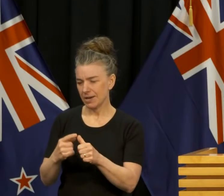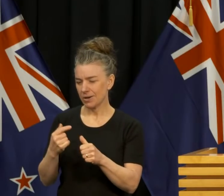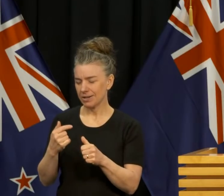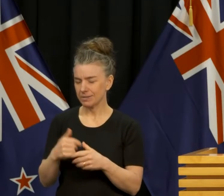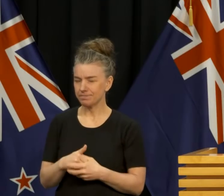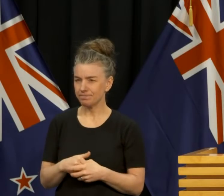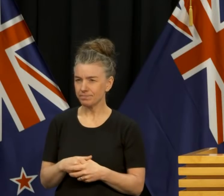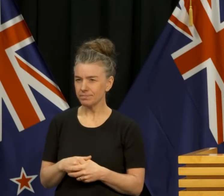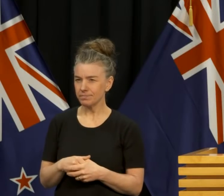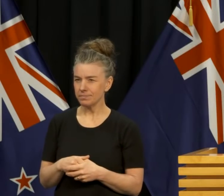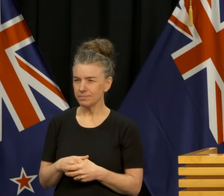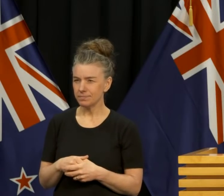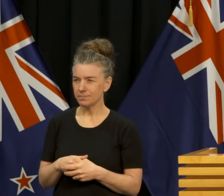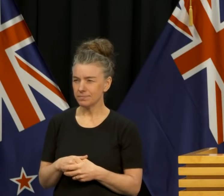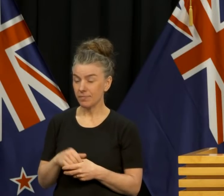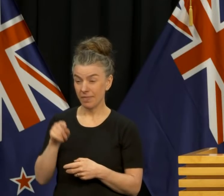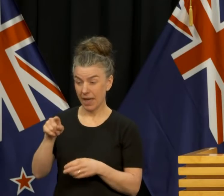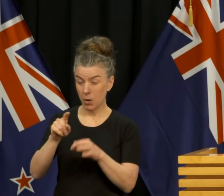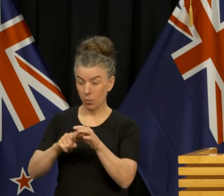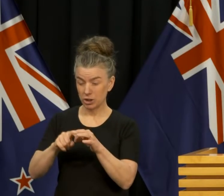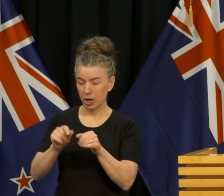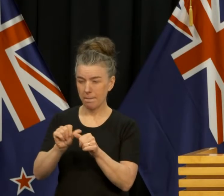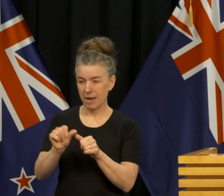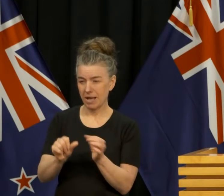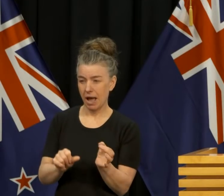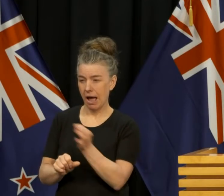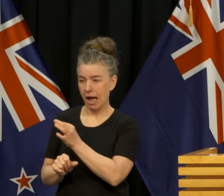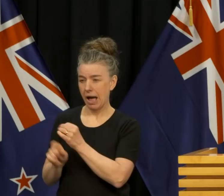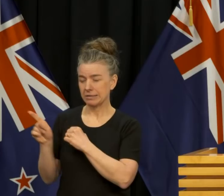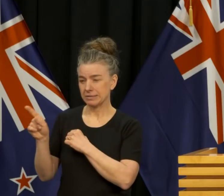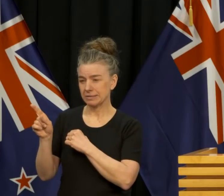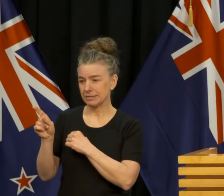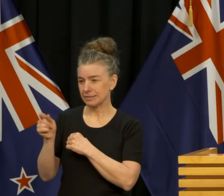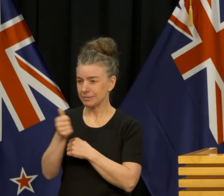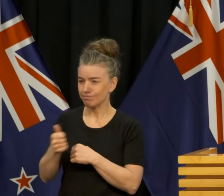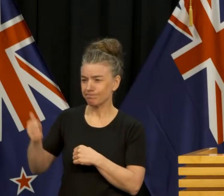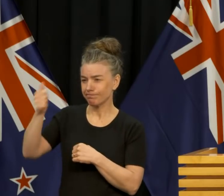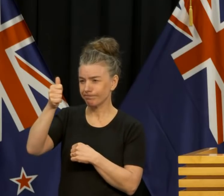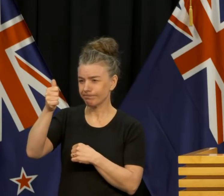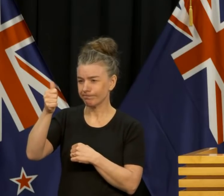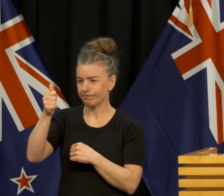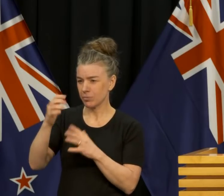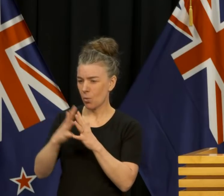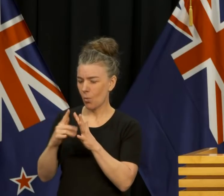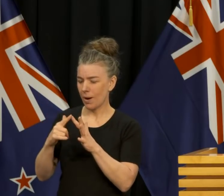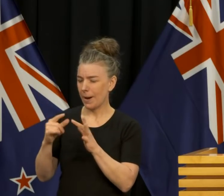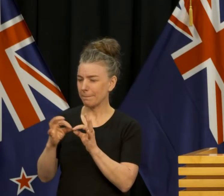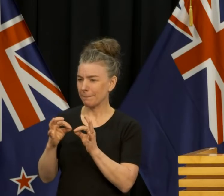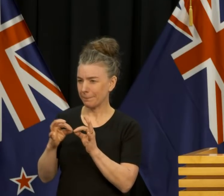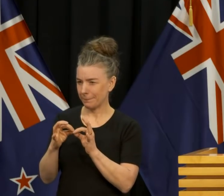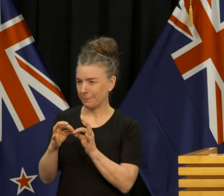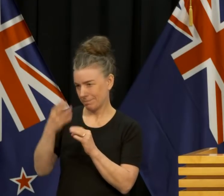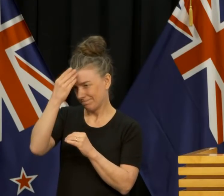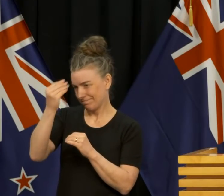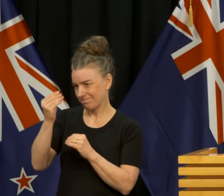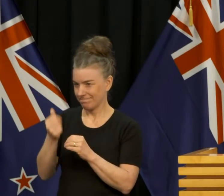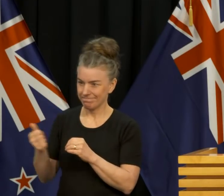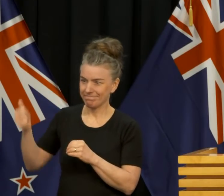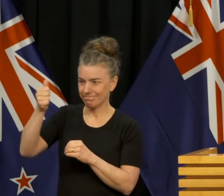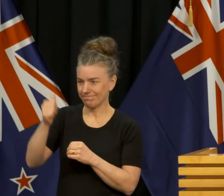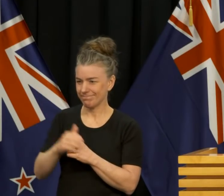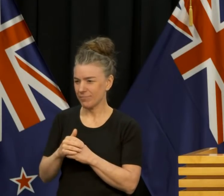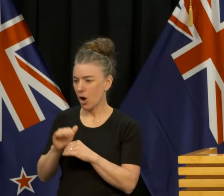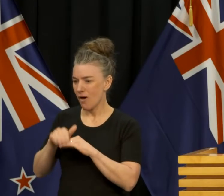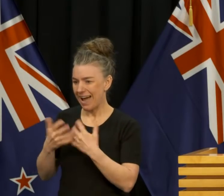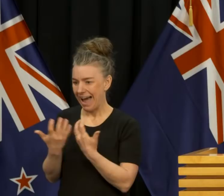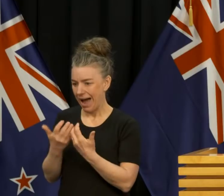that. Probably that's a question best addressed to Air Commodore Webb, who was looking in more detail, of course, at how we can continue